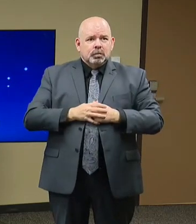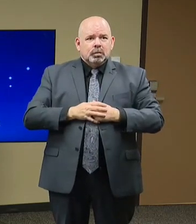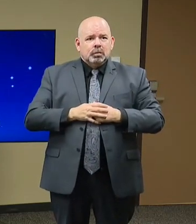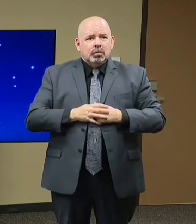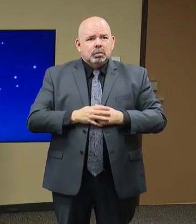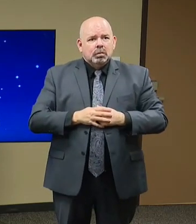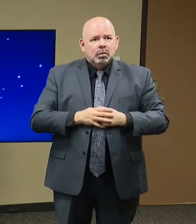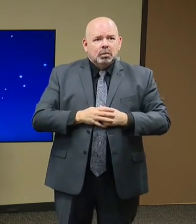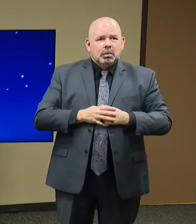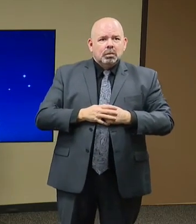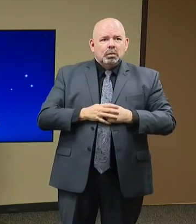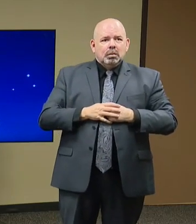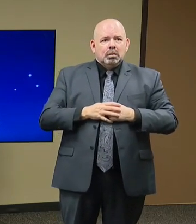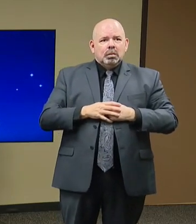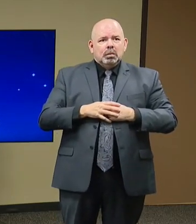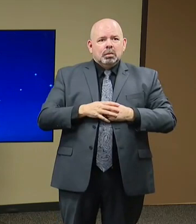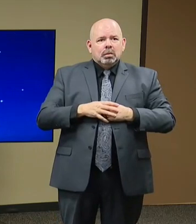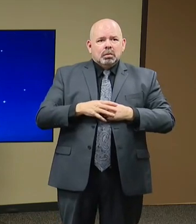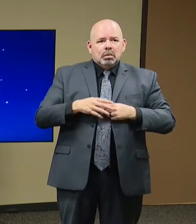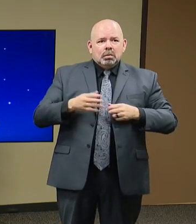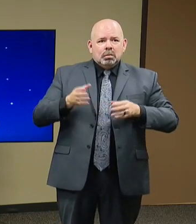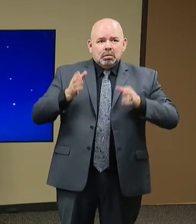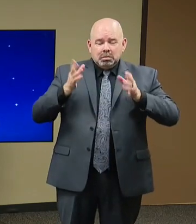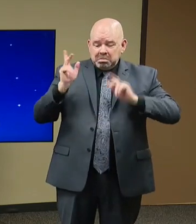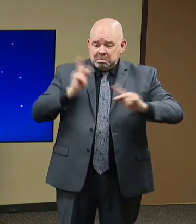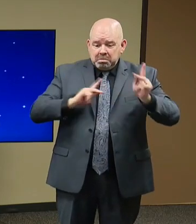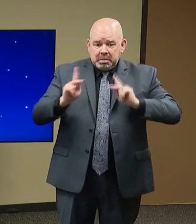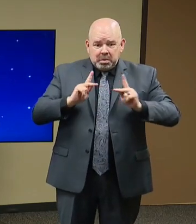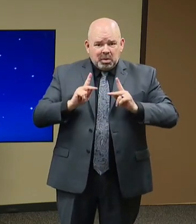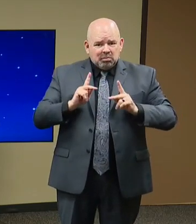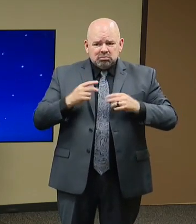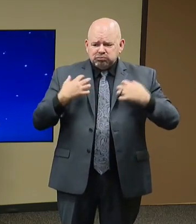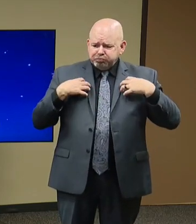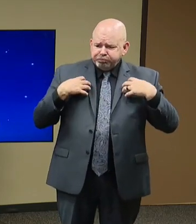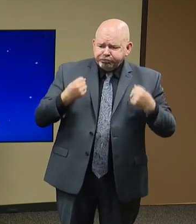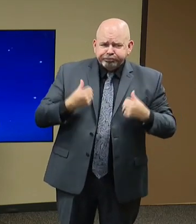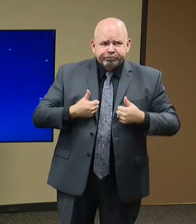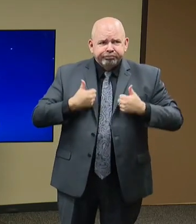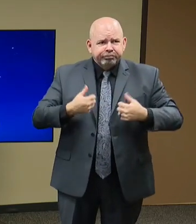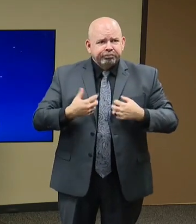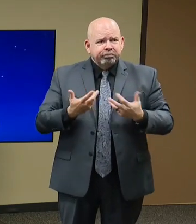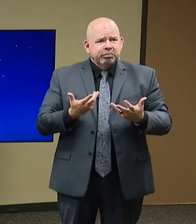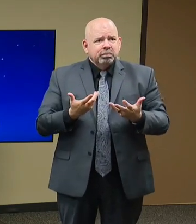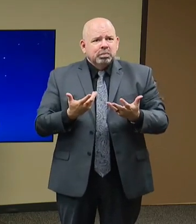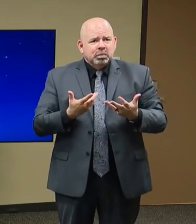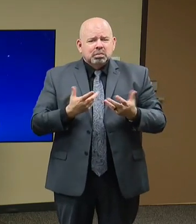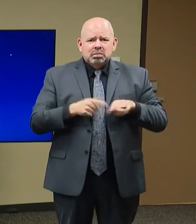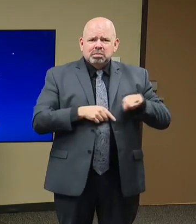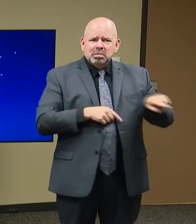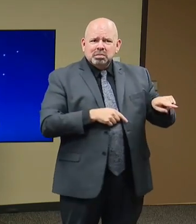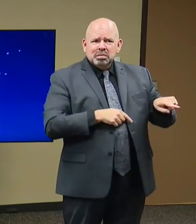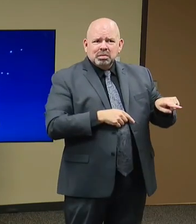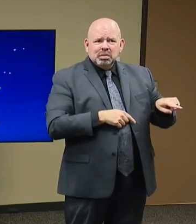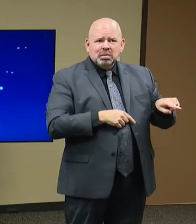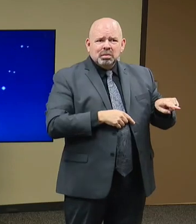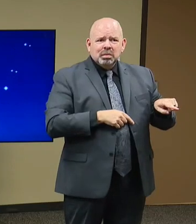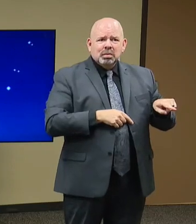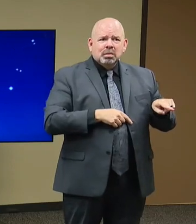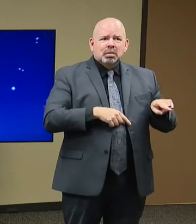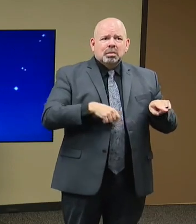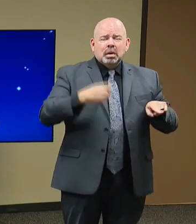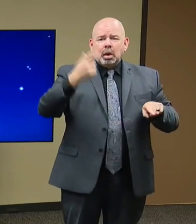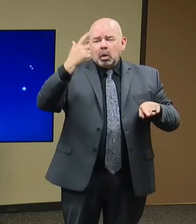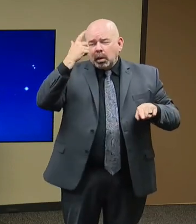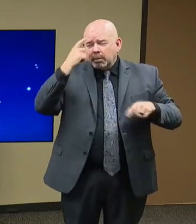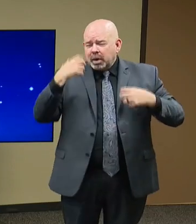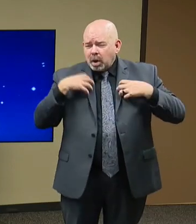non-complex populations, meaning these are not for homeless persons or persons with substance abuse or mental health problems, but just